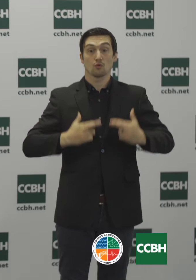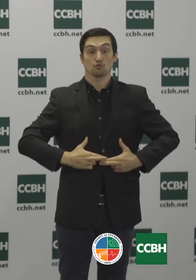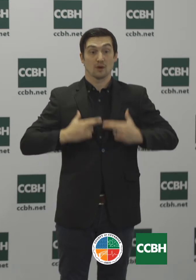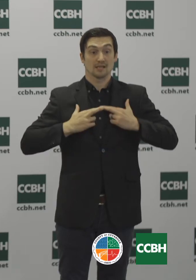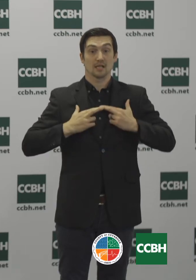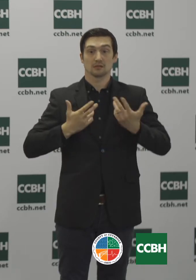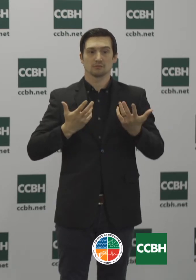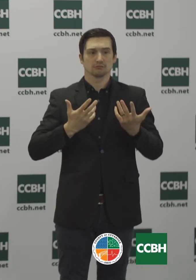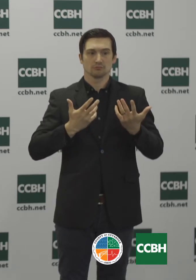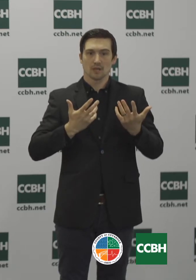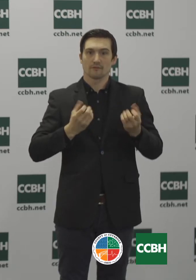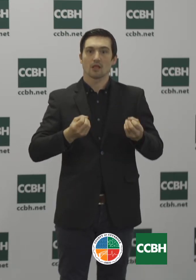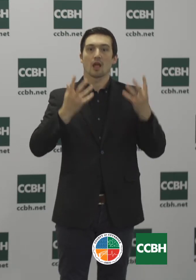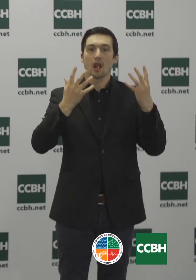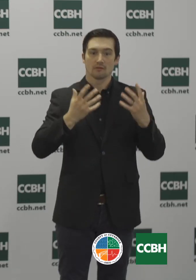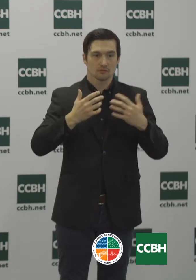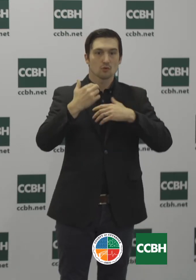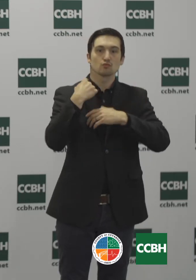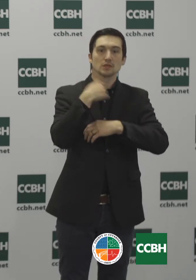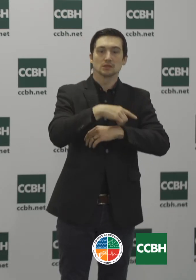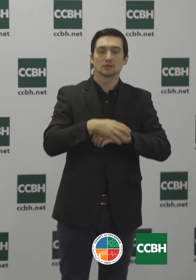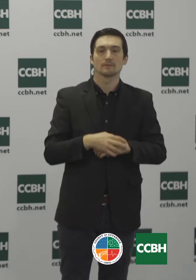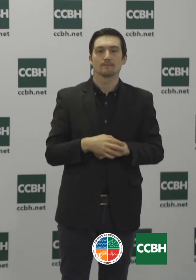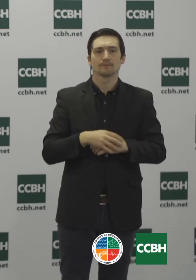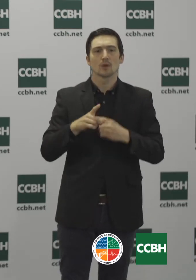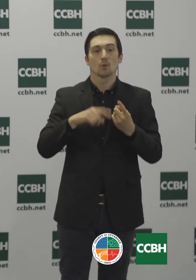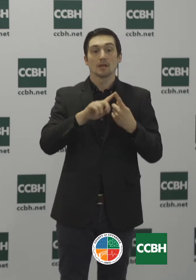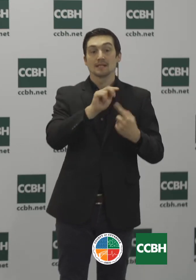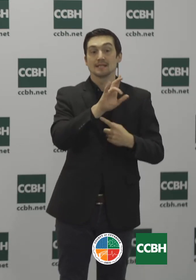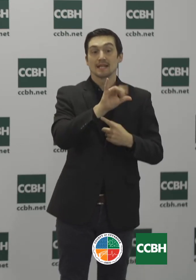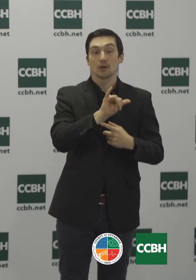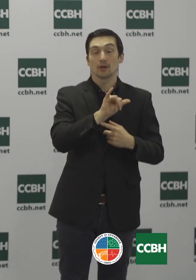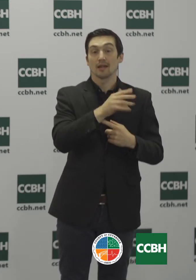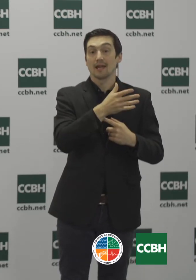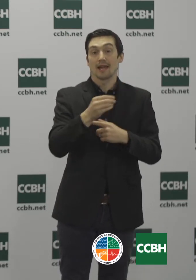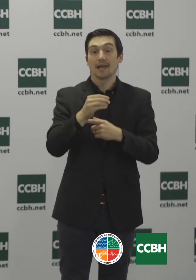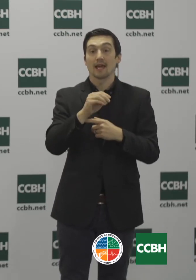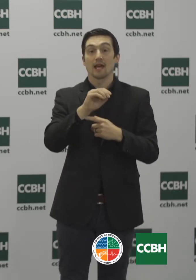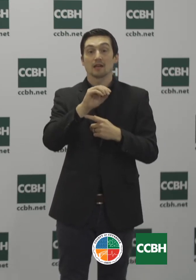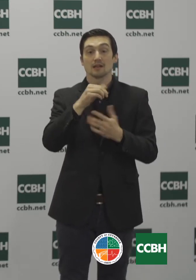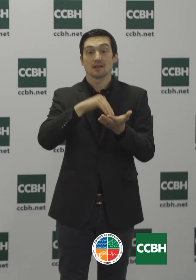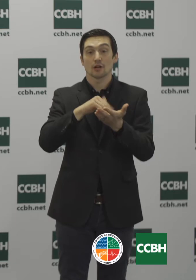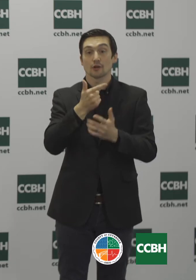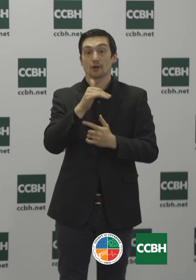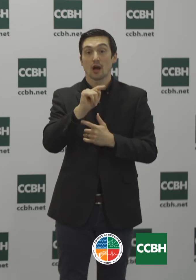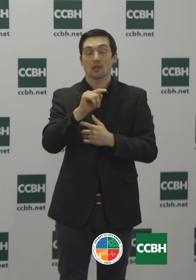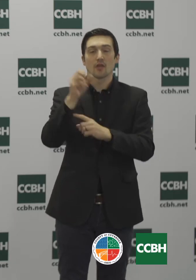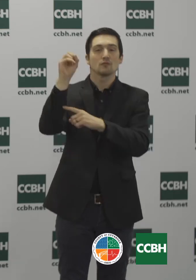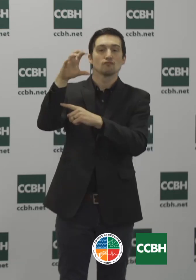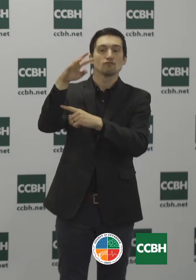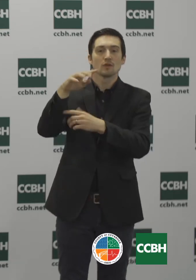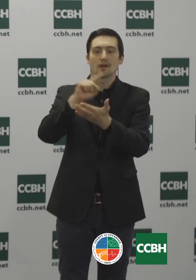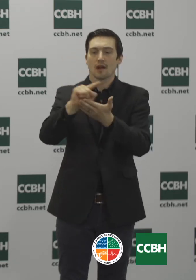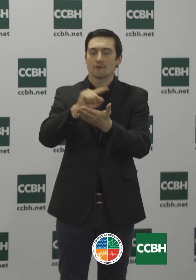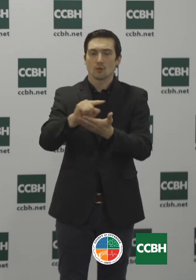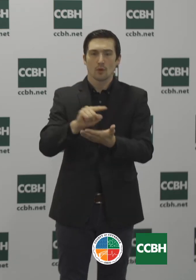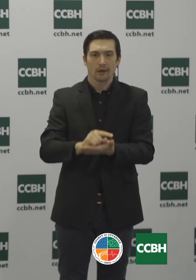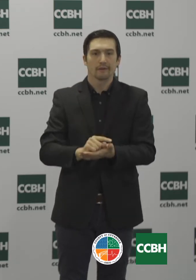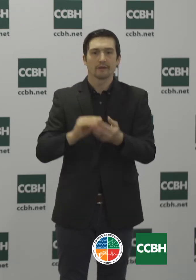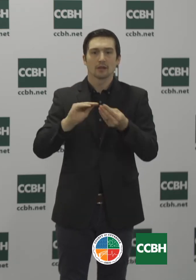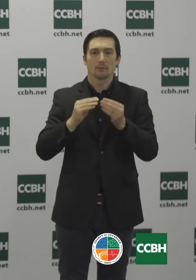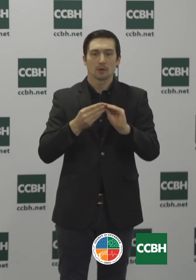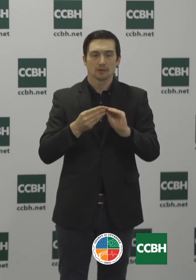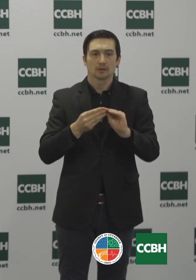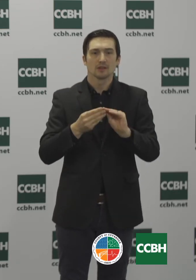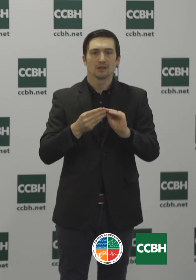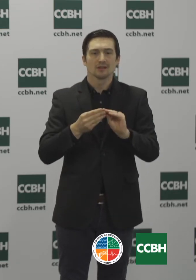risk. When Terry Allen and Dr. Heidi Gullett present their numbers each week, the sad numbers of infections and fatalities